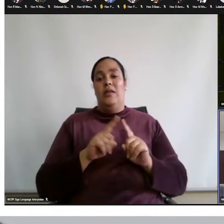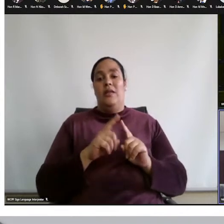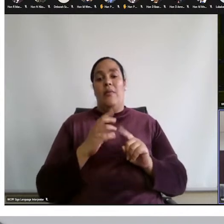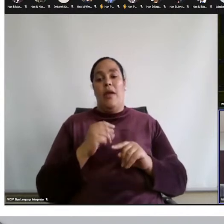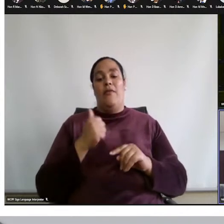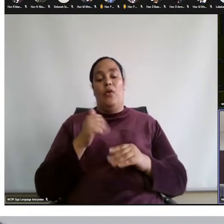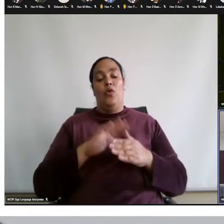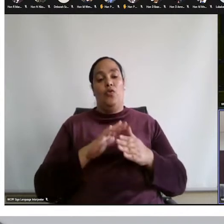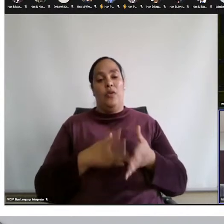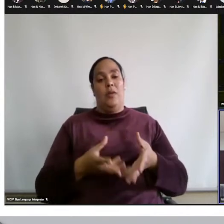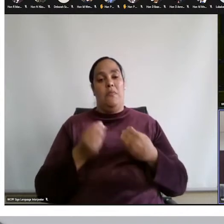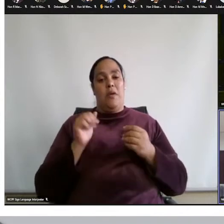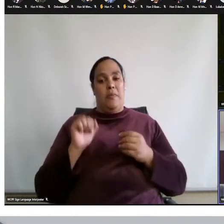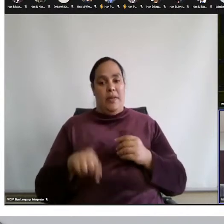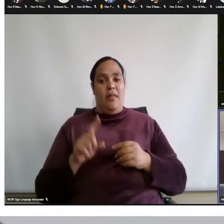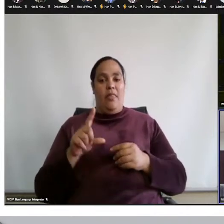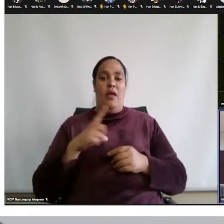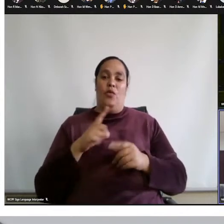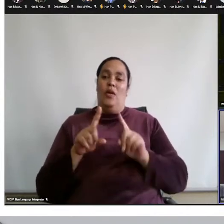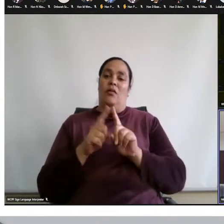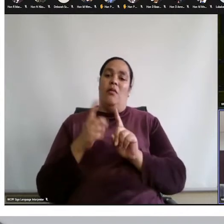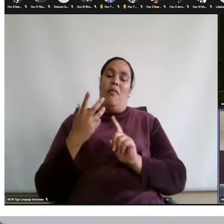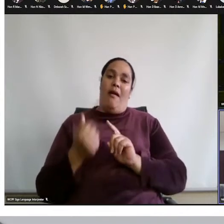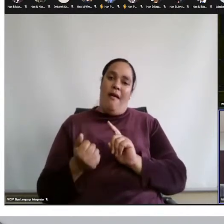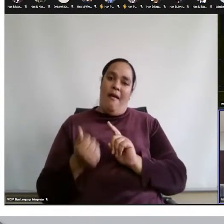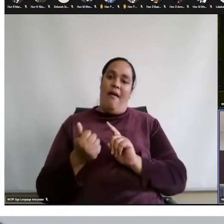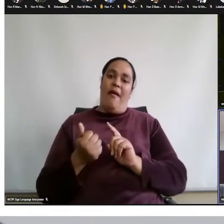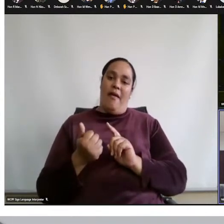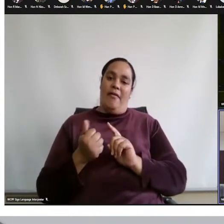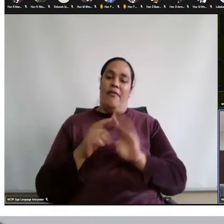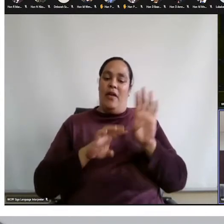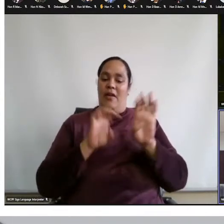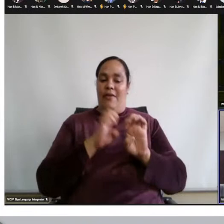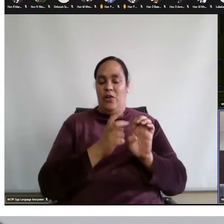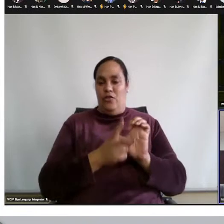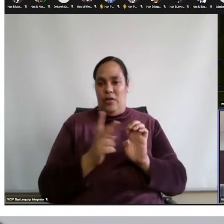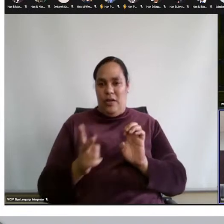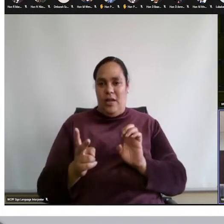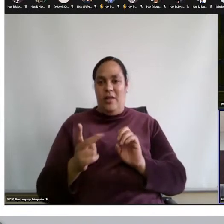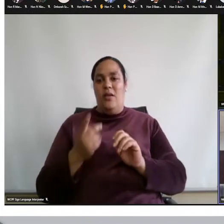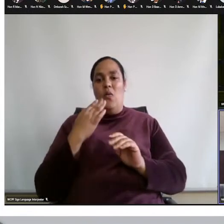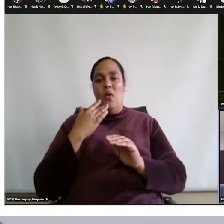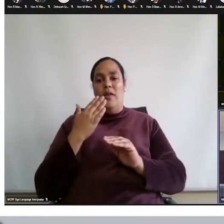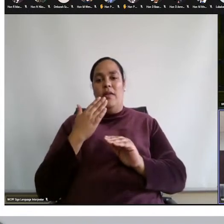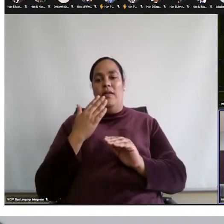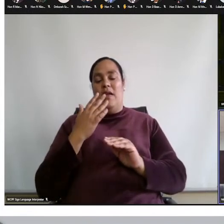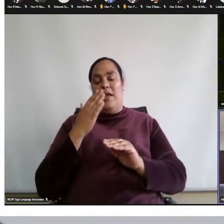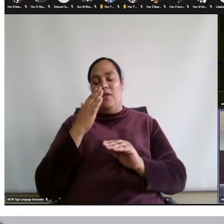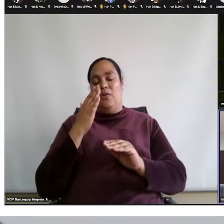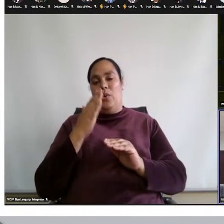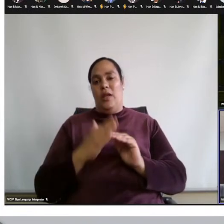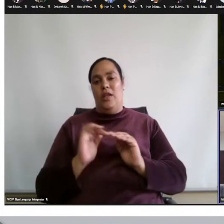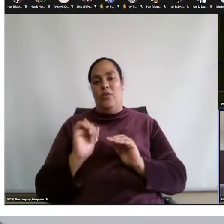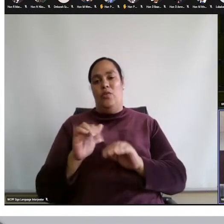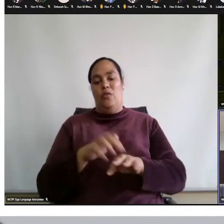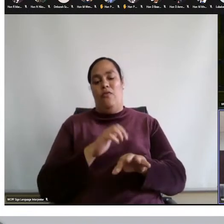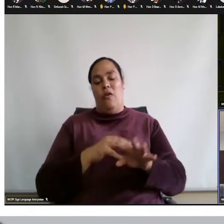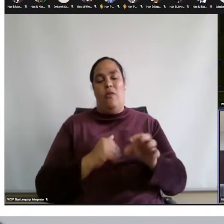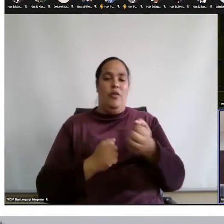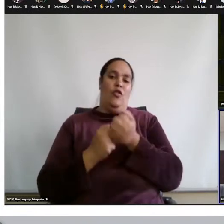ontvang en daarom word daar ook weer 'n herevaluering gedoen ten einde die nodige